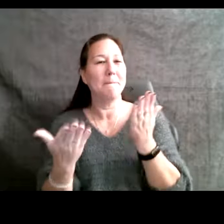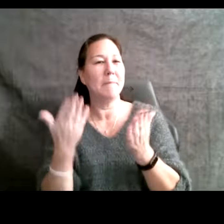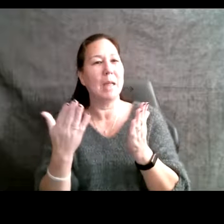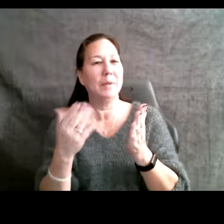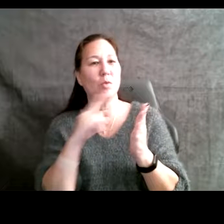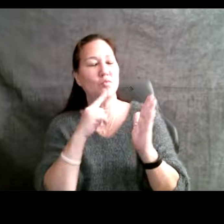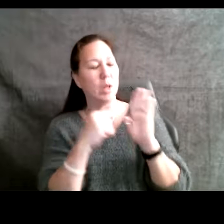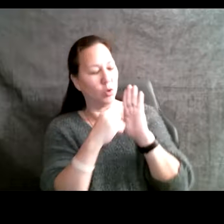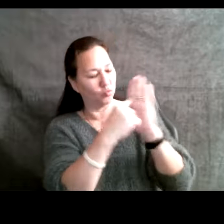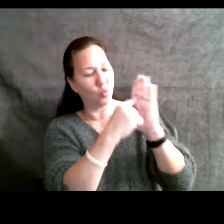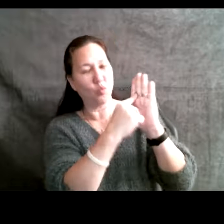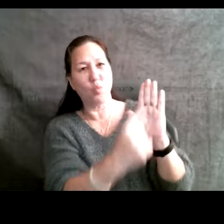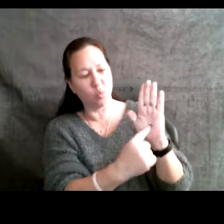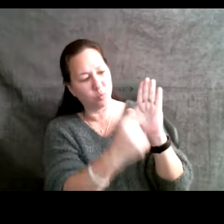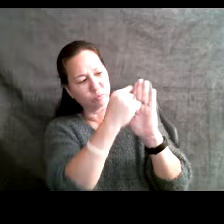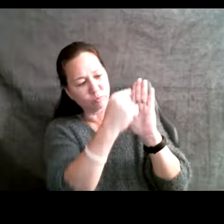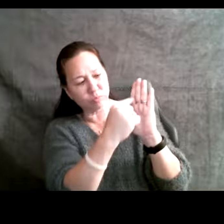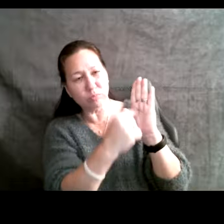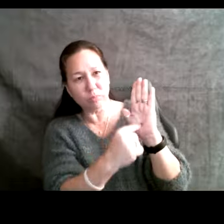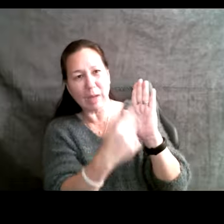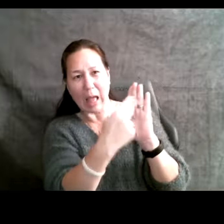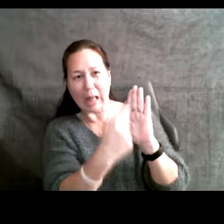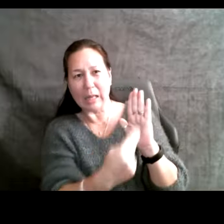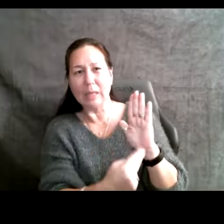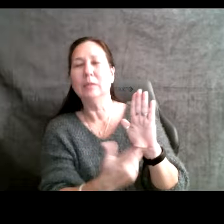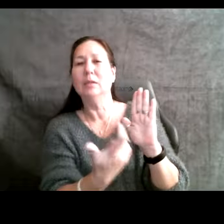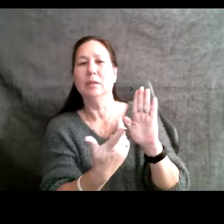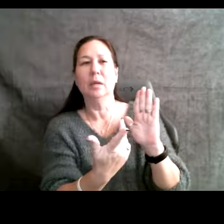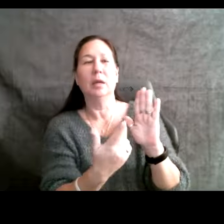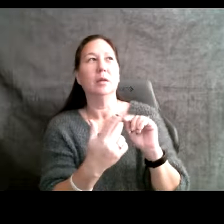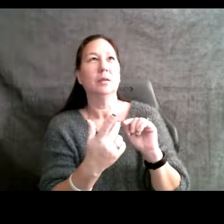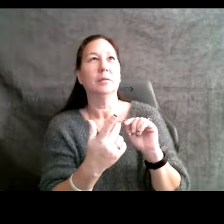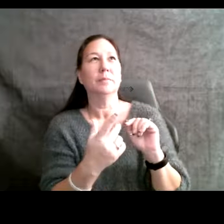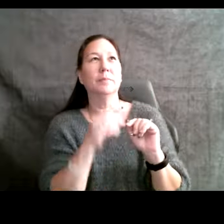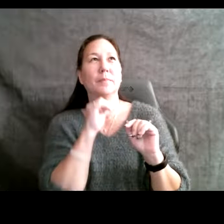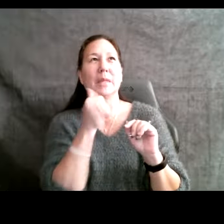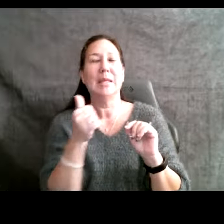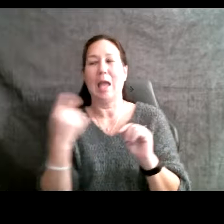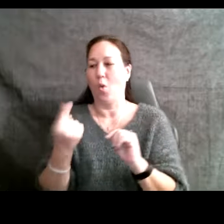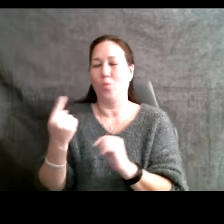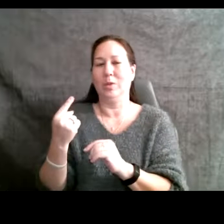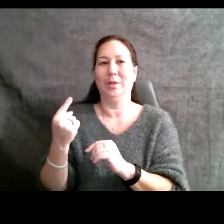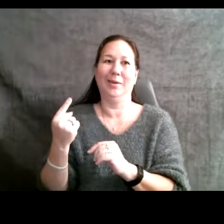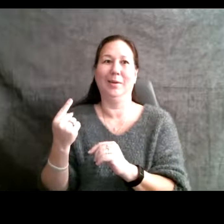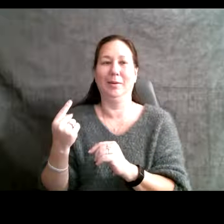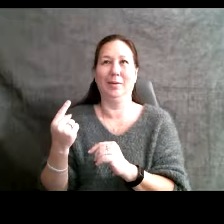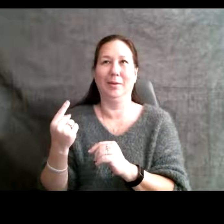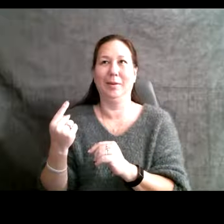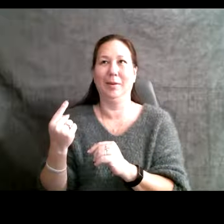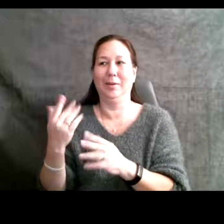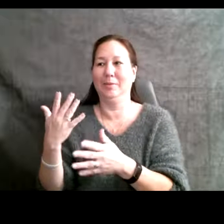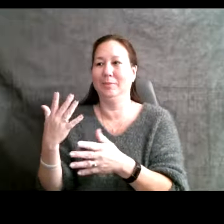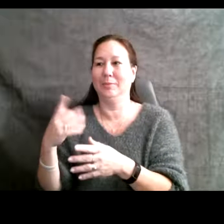listening sessions as well, that it's not just, you know, here's the in-depth document comment, but here's some of the points and the highlights